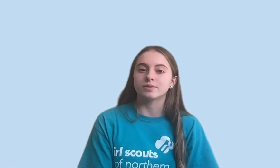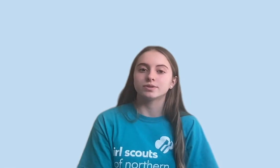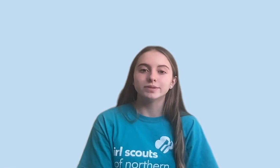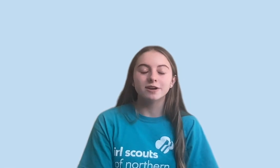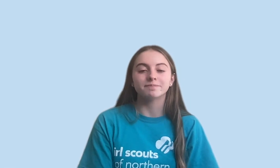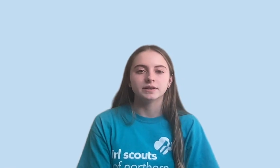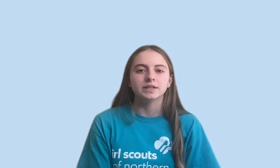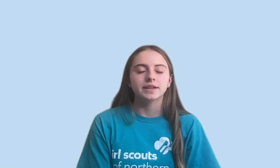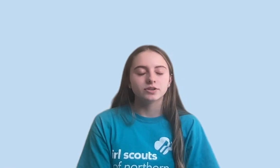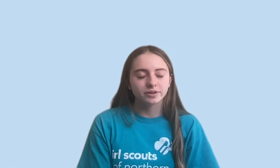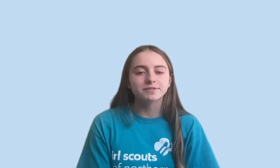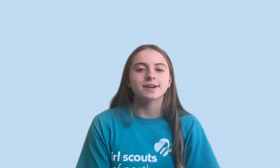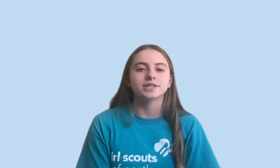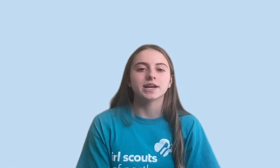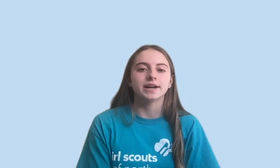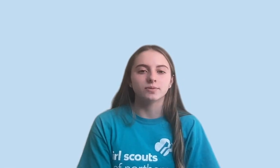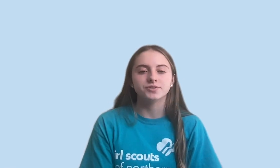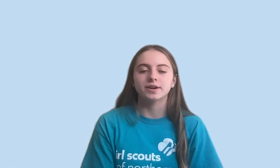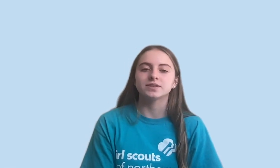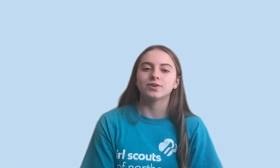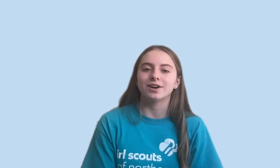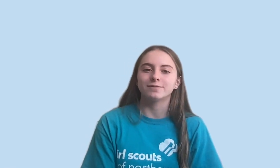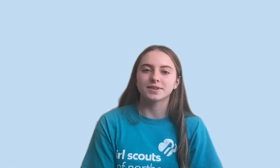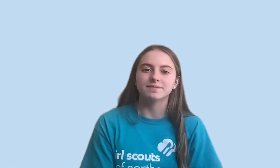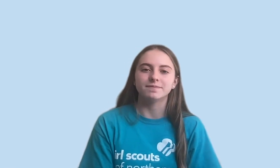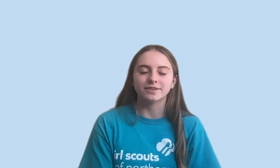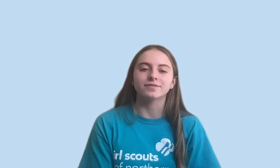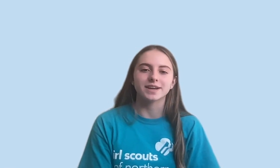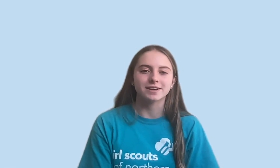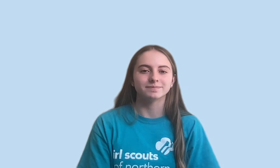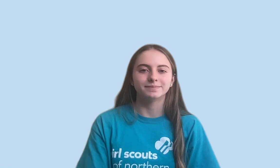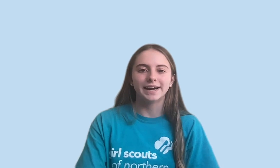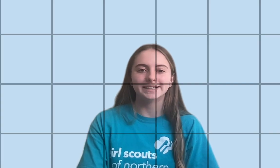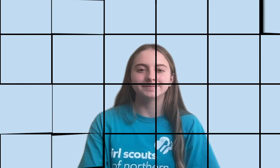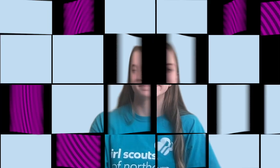description below. Thank you so much for watching, and I hope you join us for our fourth and final video. Bye!